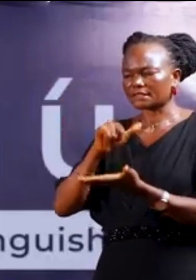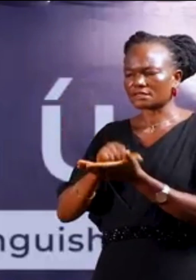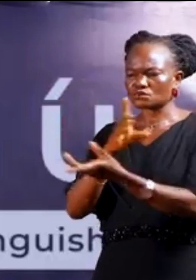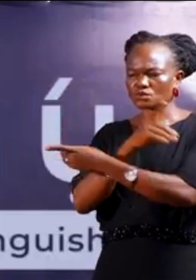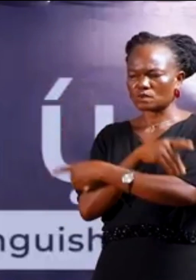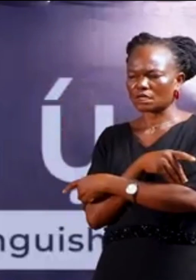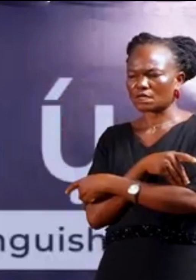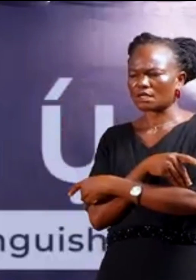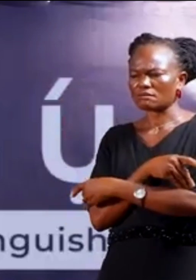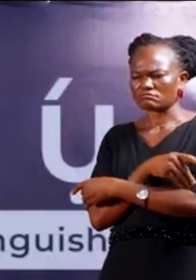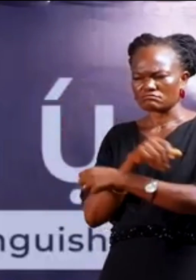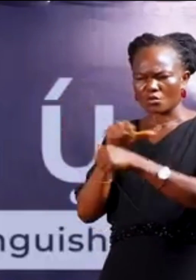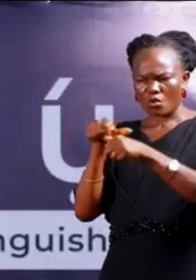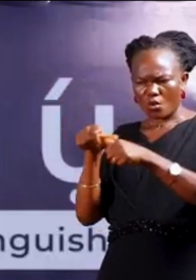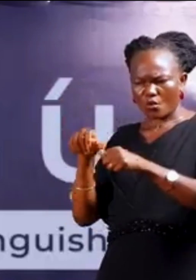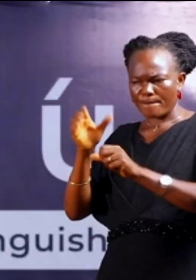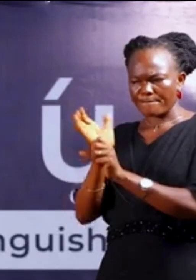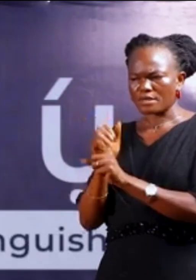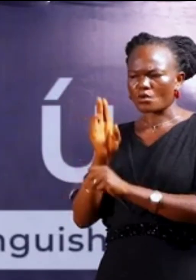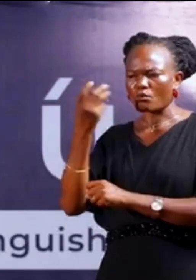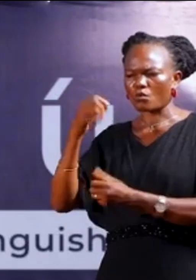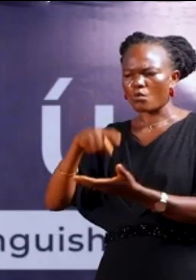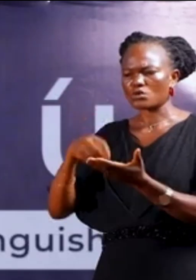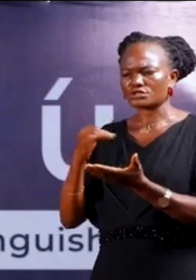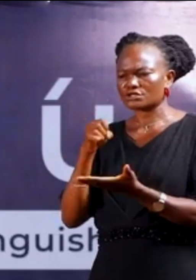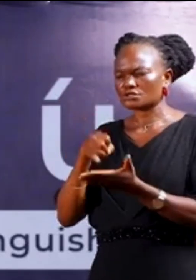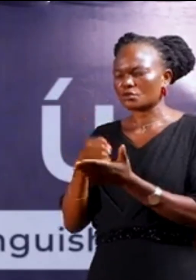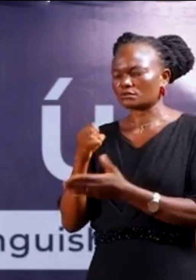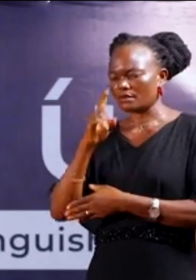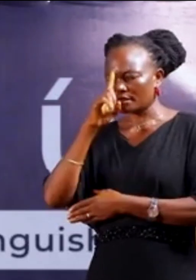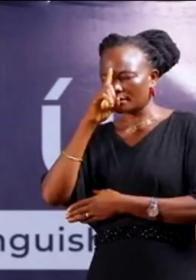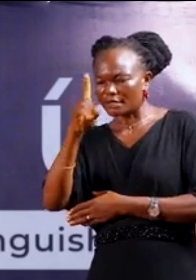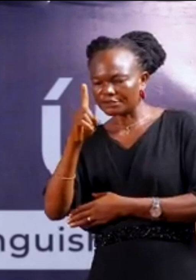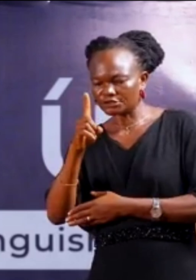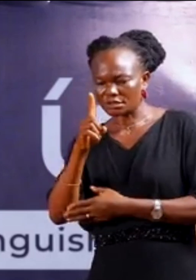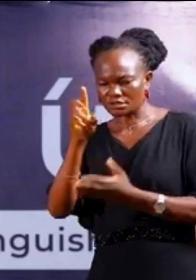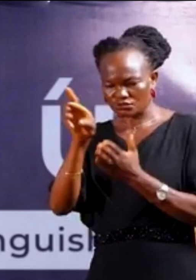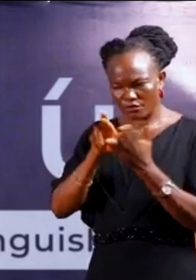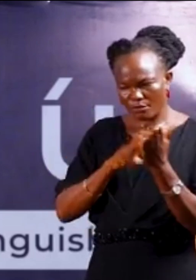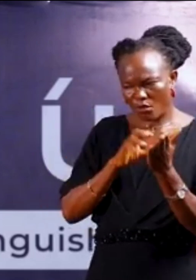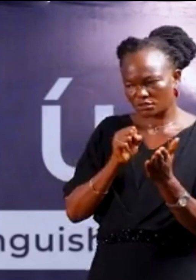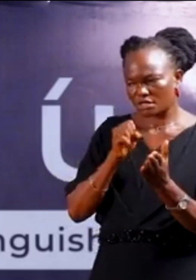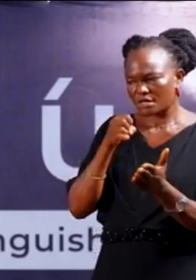today constitute what is known as intelligence